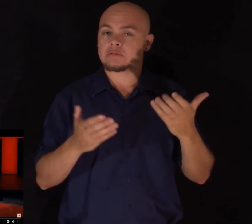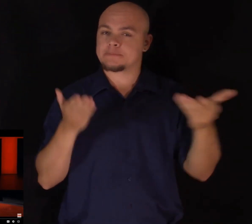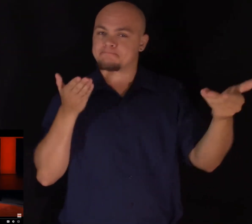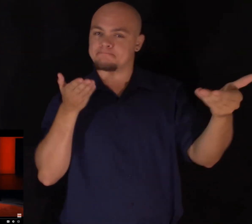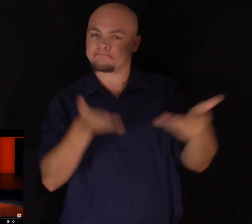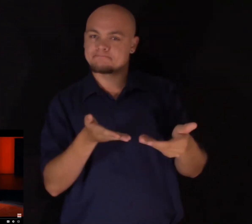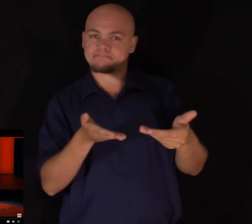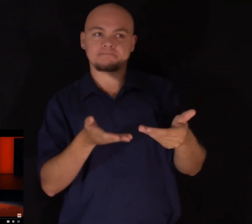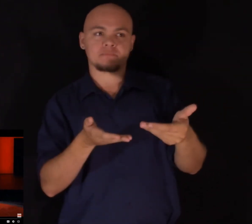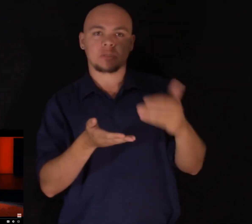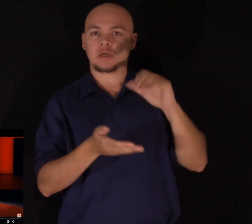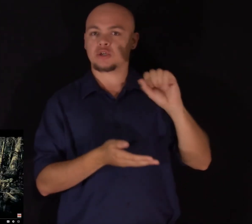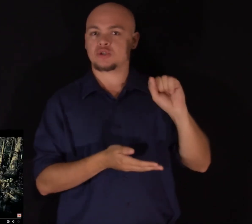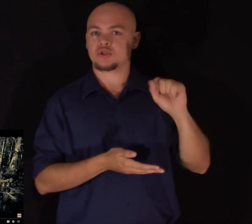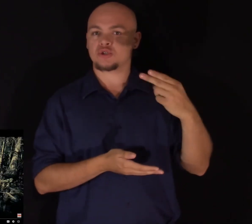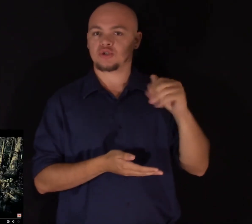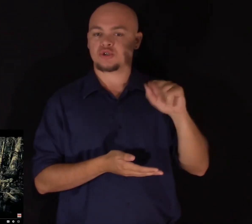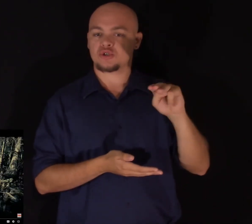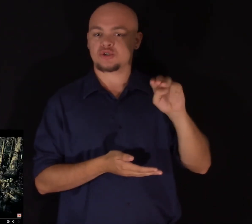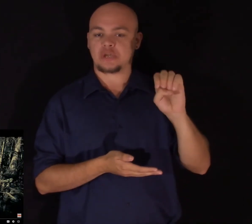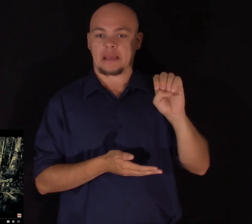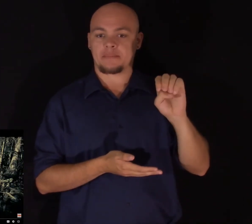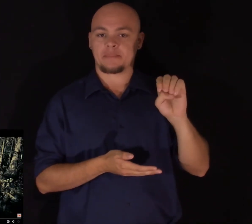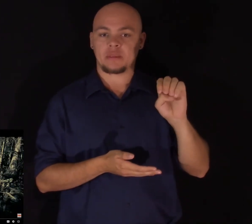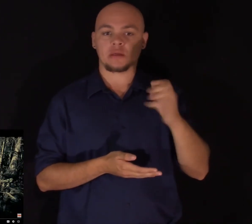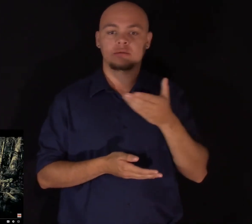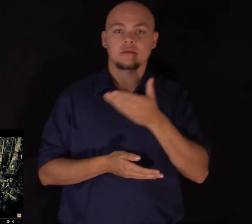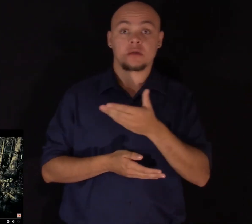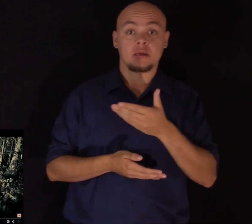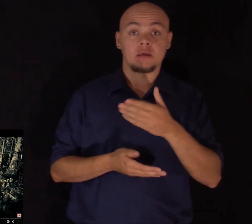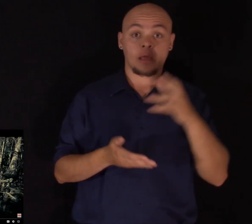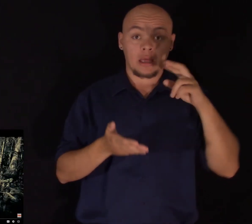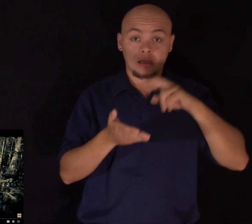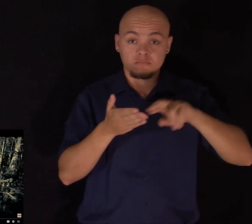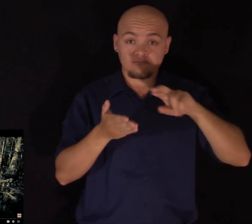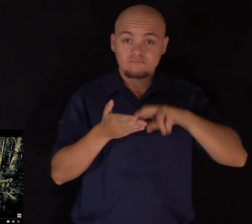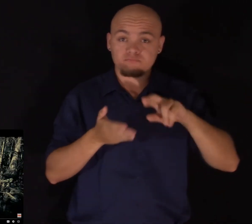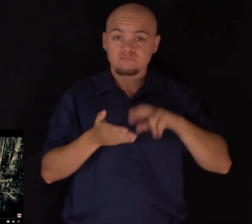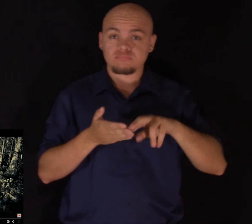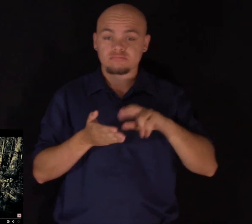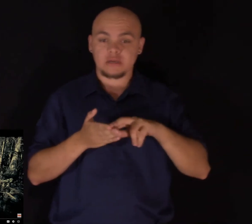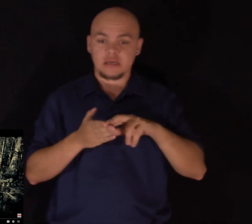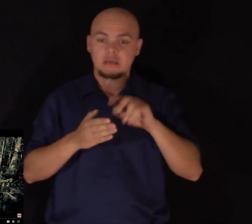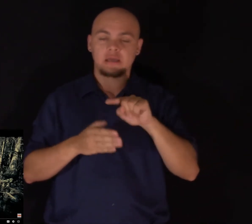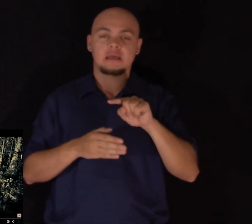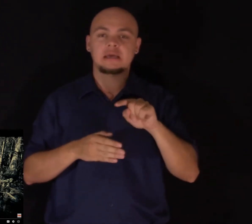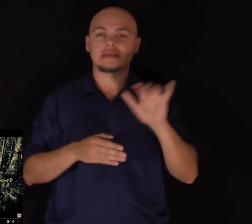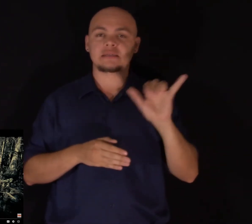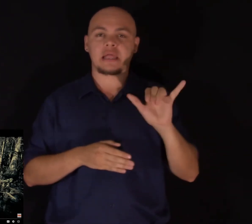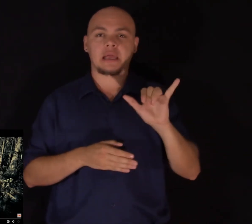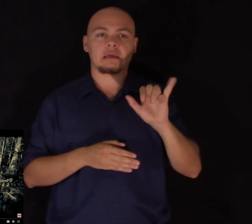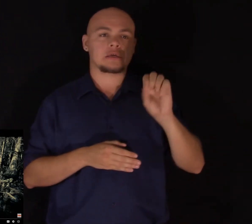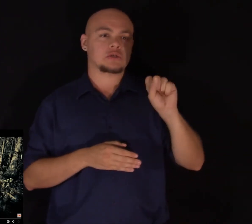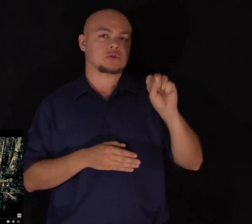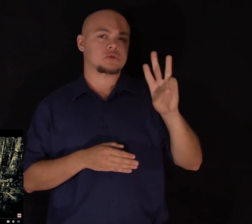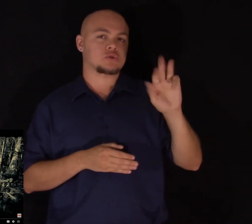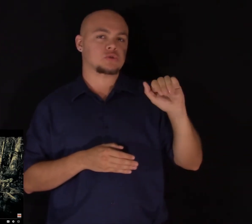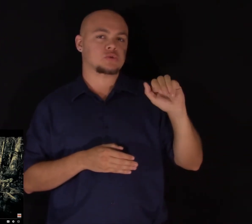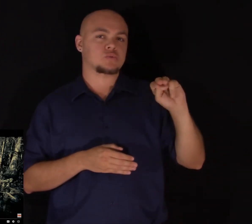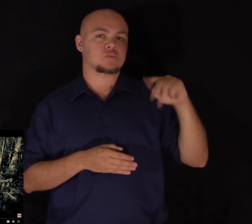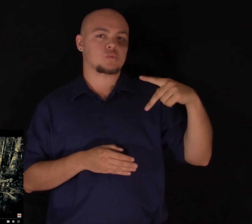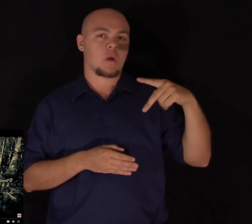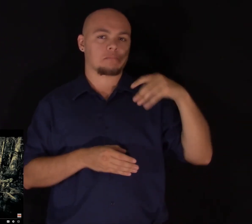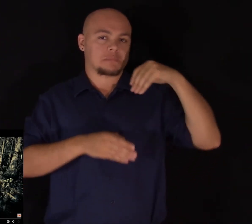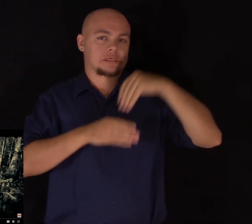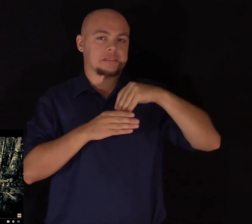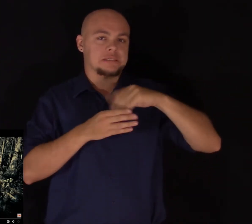to shame. Jungian analysts call shame the swampland of the soul. And